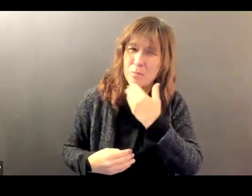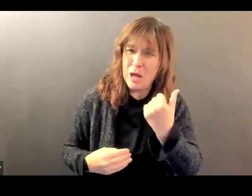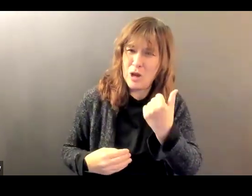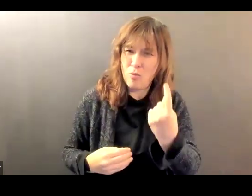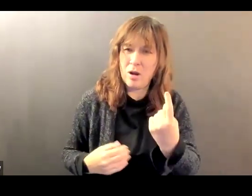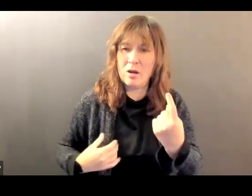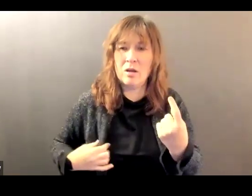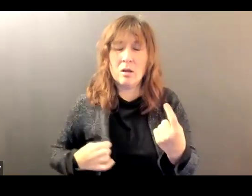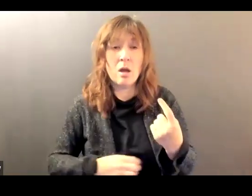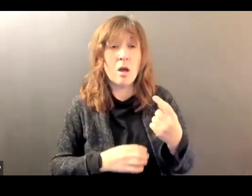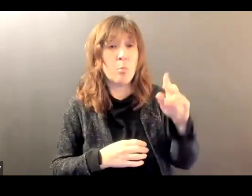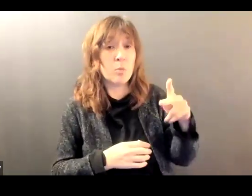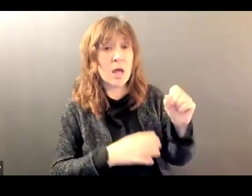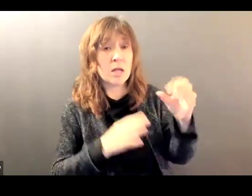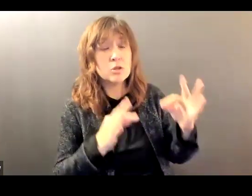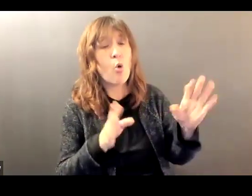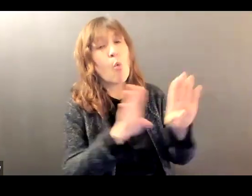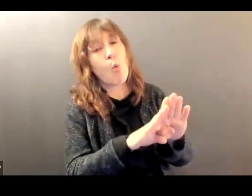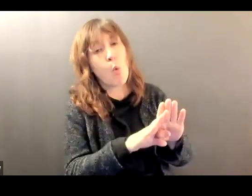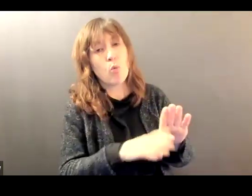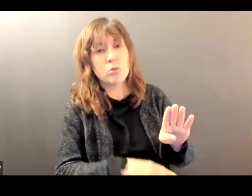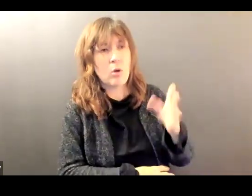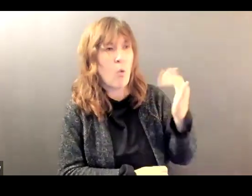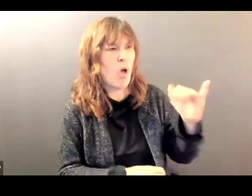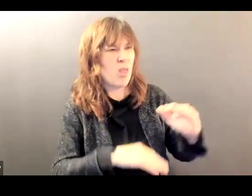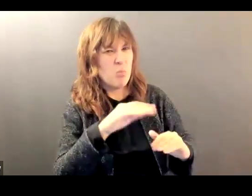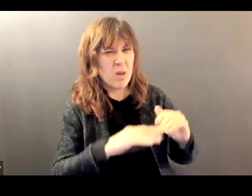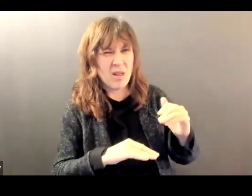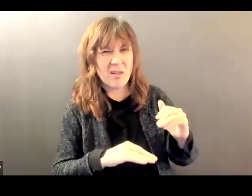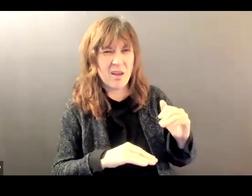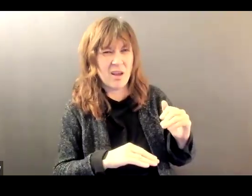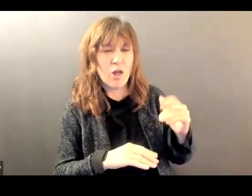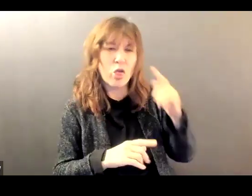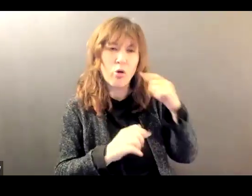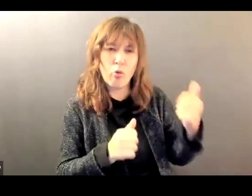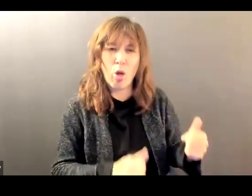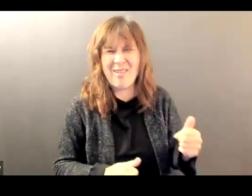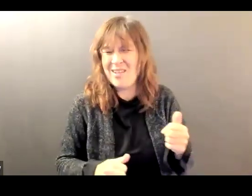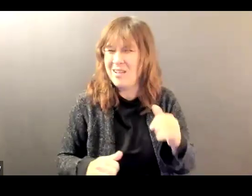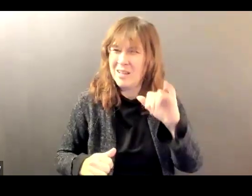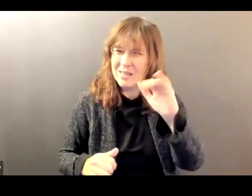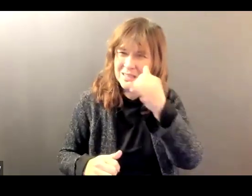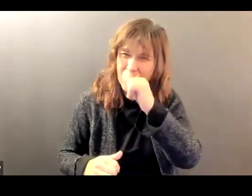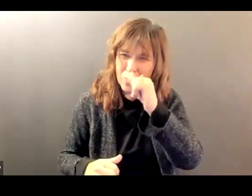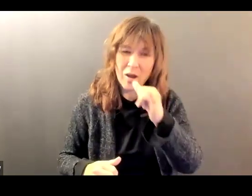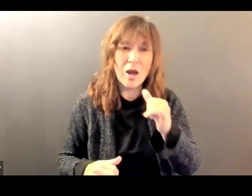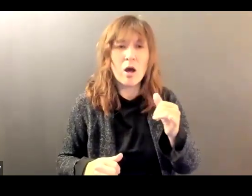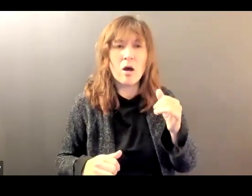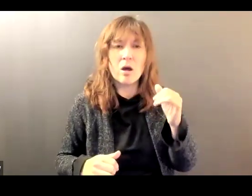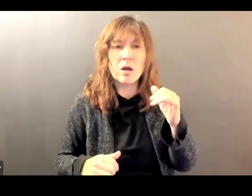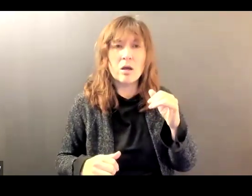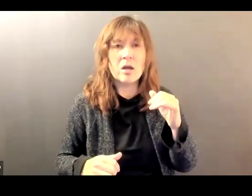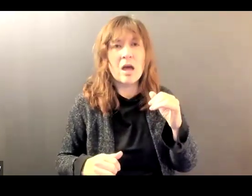district's proposal to throw away the community because of the facility is foolish and short-sighted. People know how to build buildings. We don't know how to build